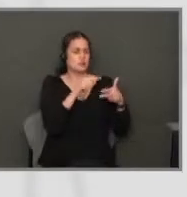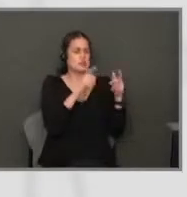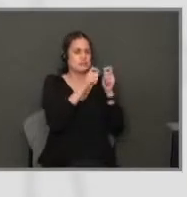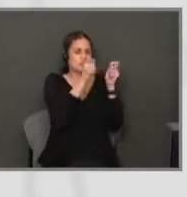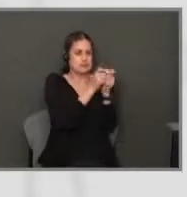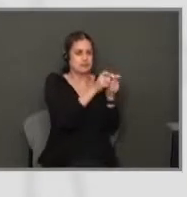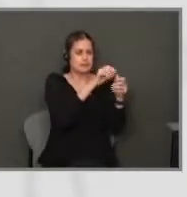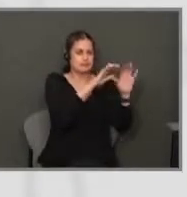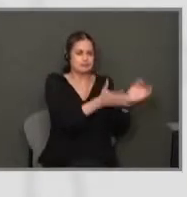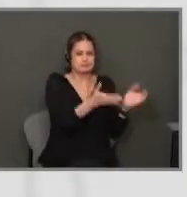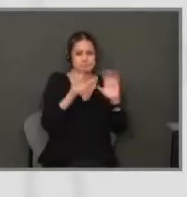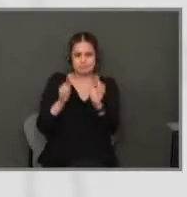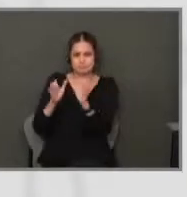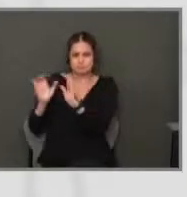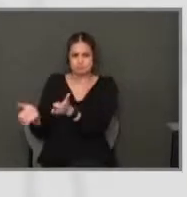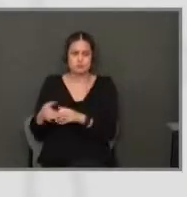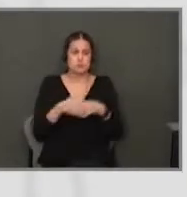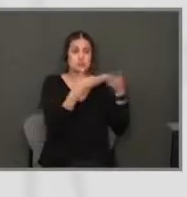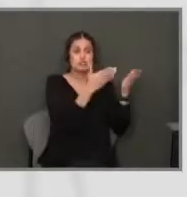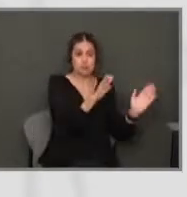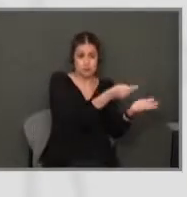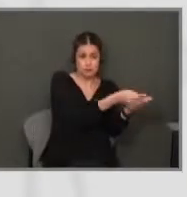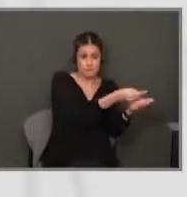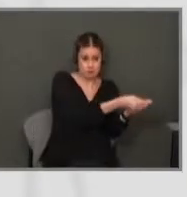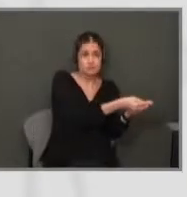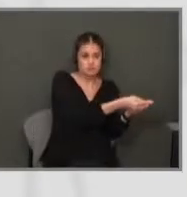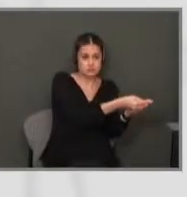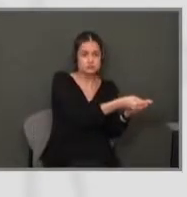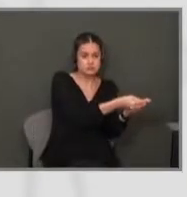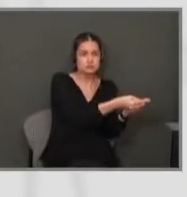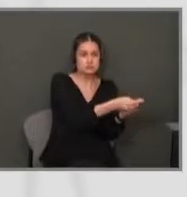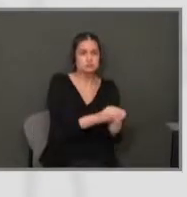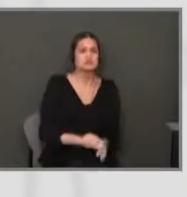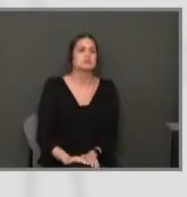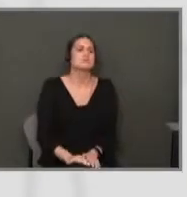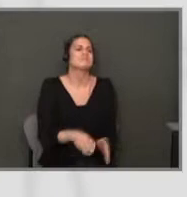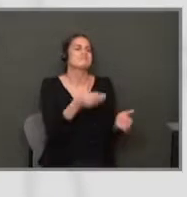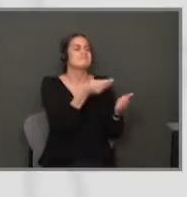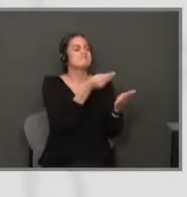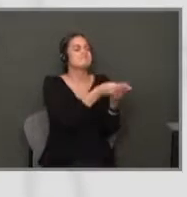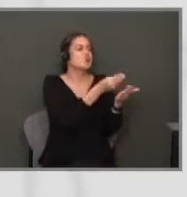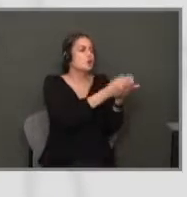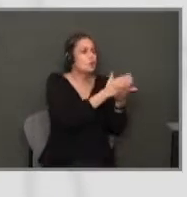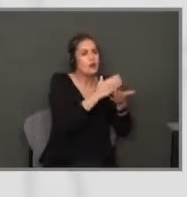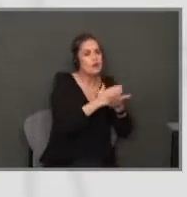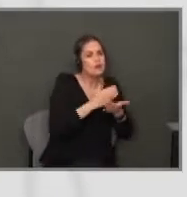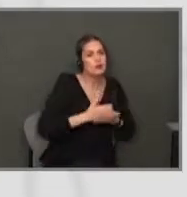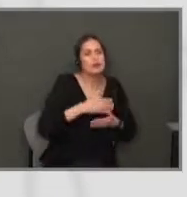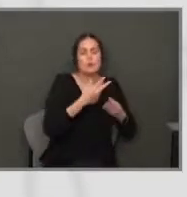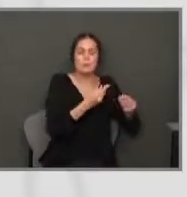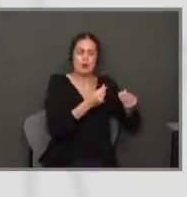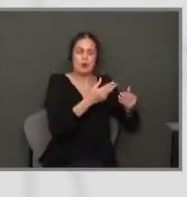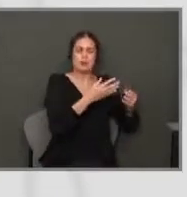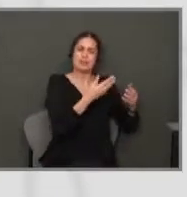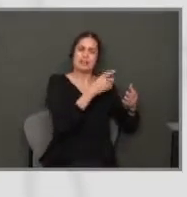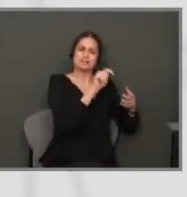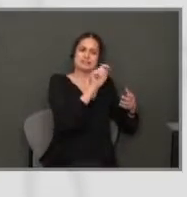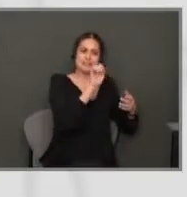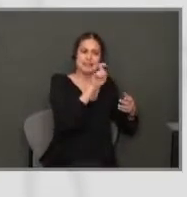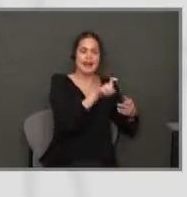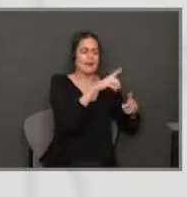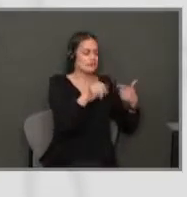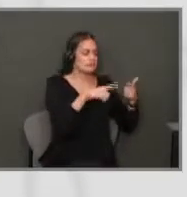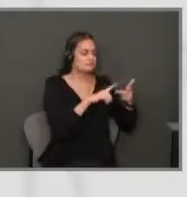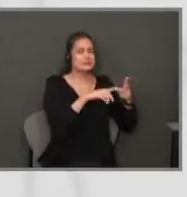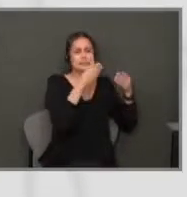Our general fund at $1.5 billion. That's where we collect our general revenue, our property tax revenue, our sales tax revenue. It's